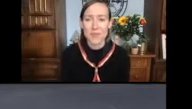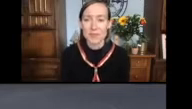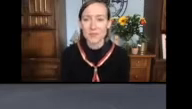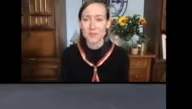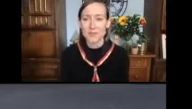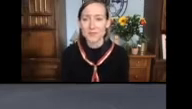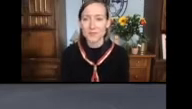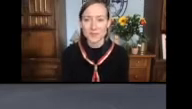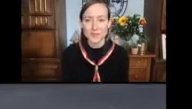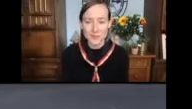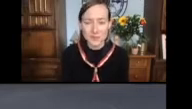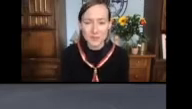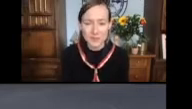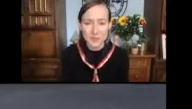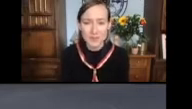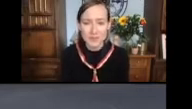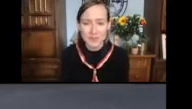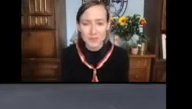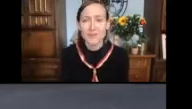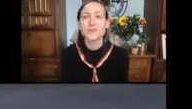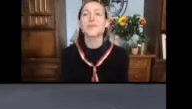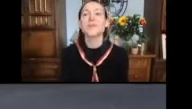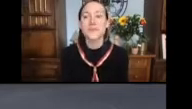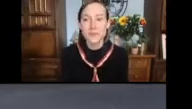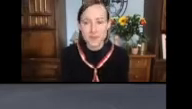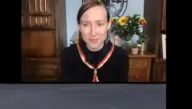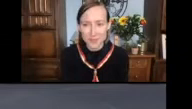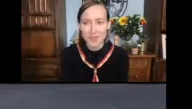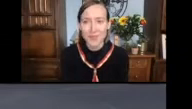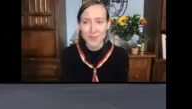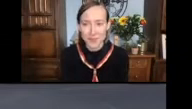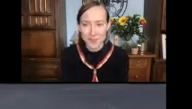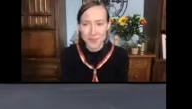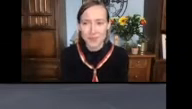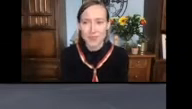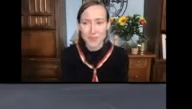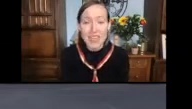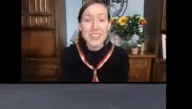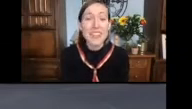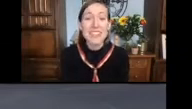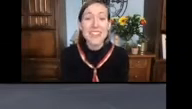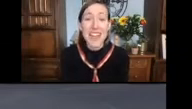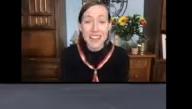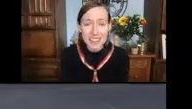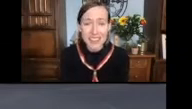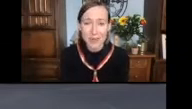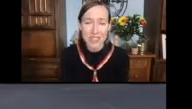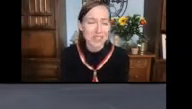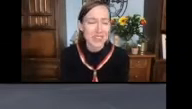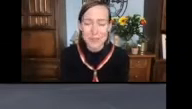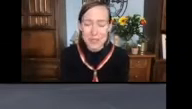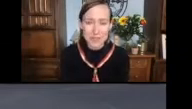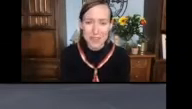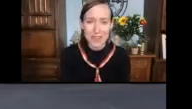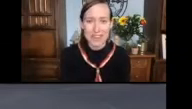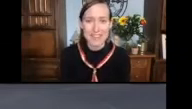a different sign at school, a different way of signing at school. That is an excellent question. I'm